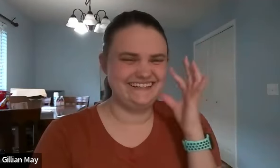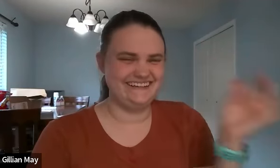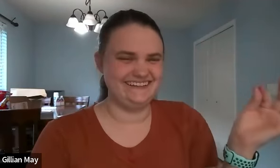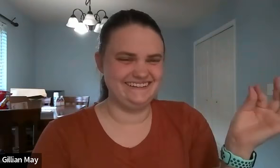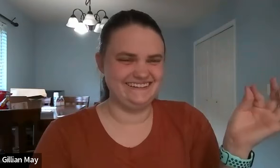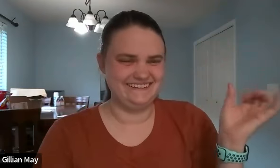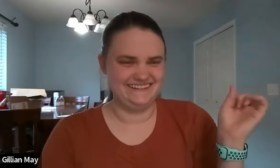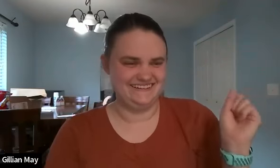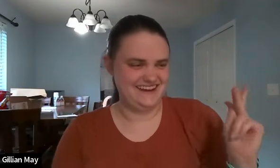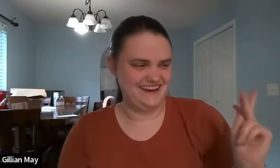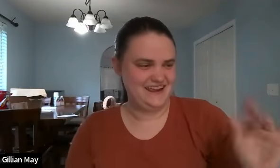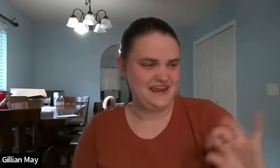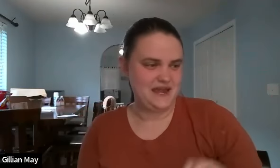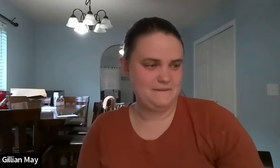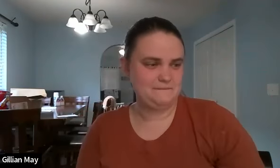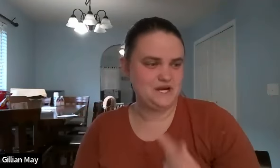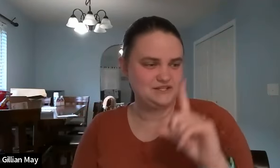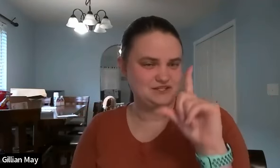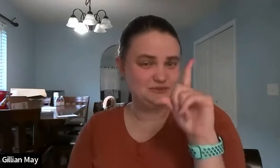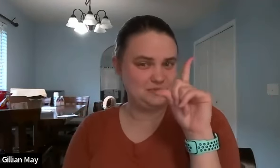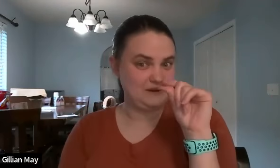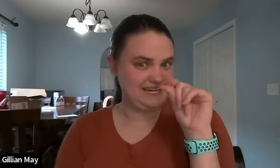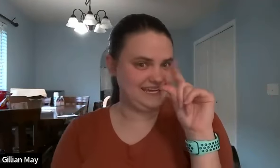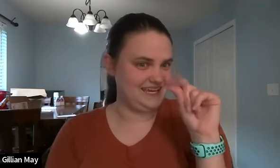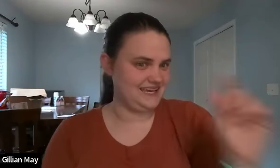Good. All right. Number 20.